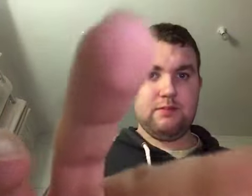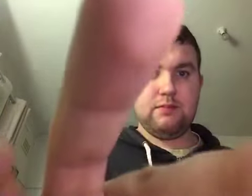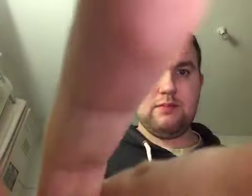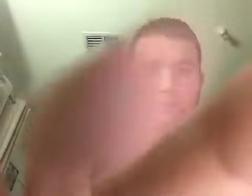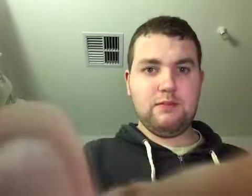warehouse? Ah!